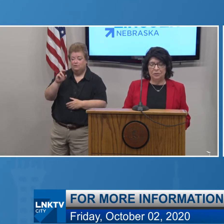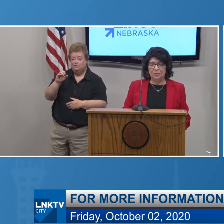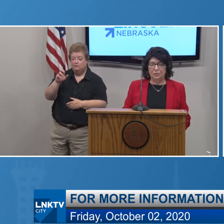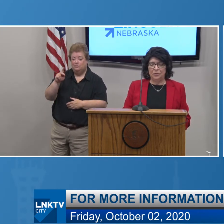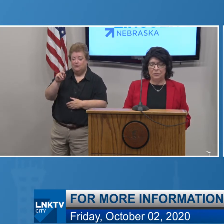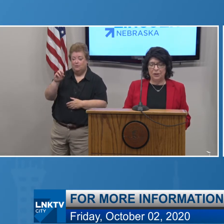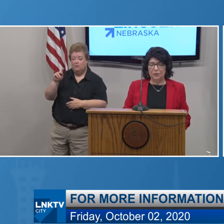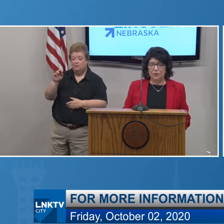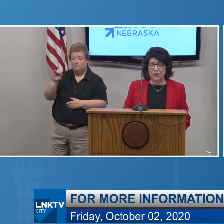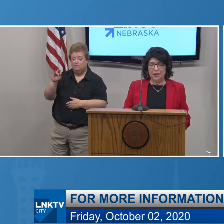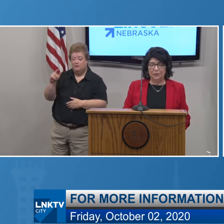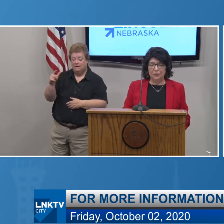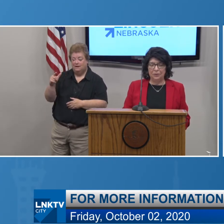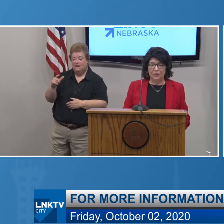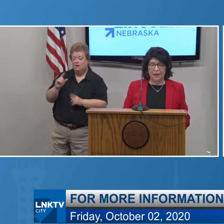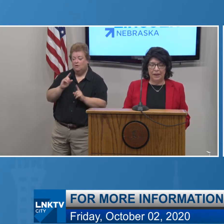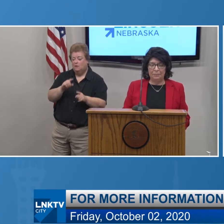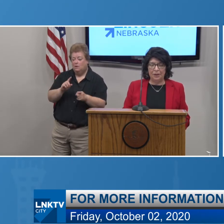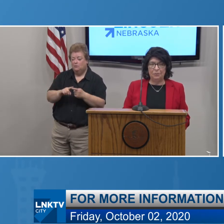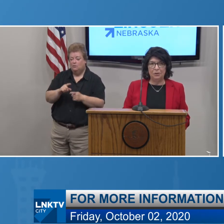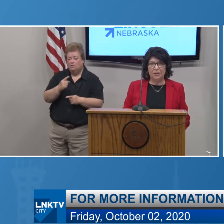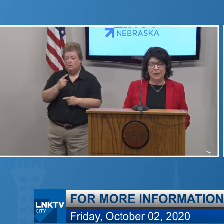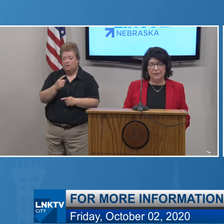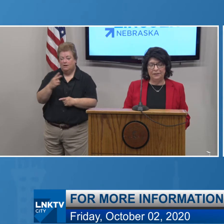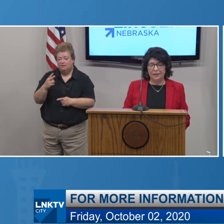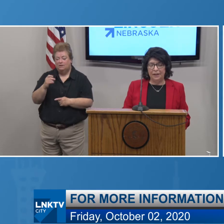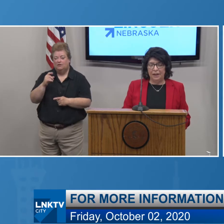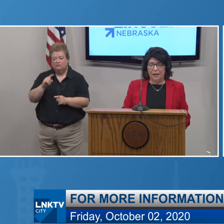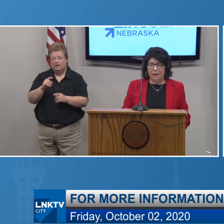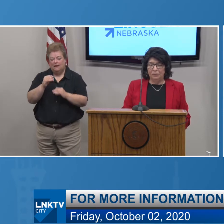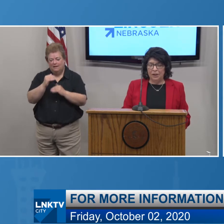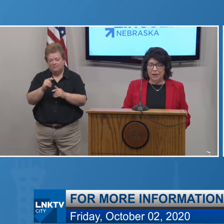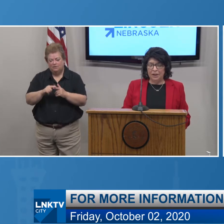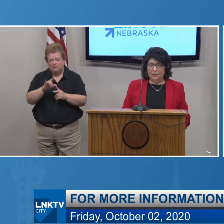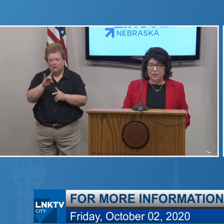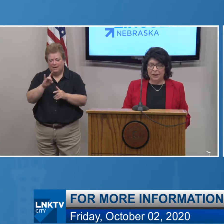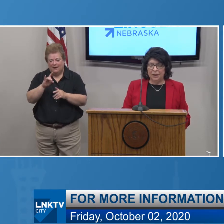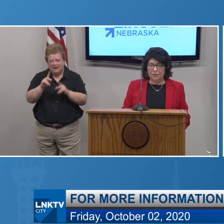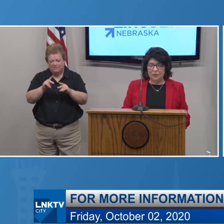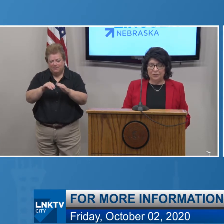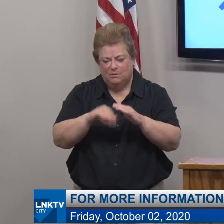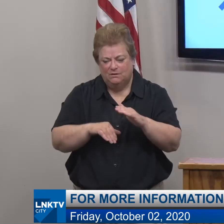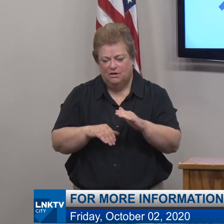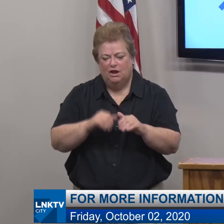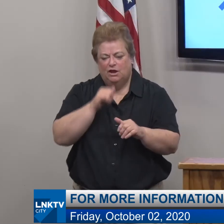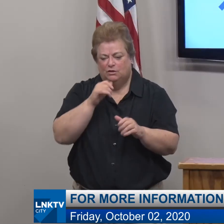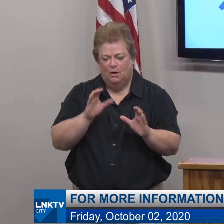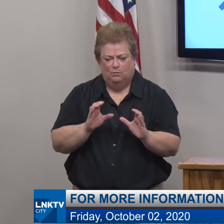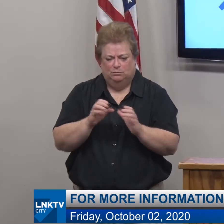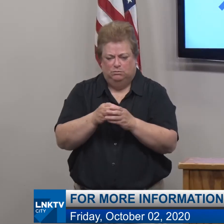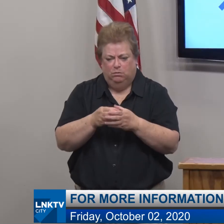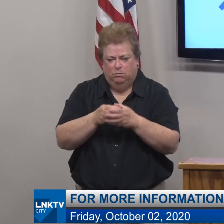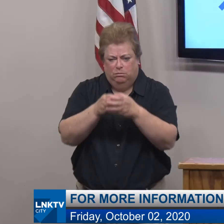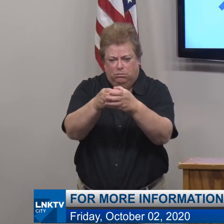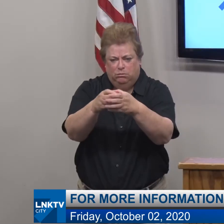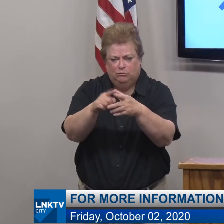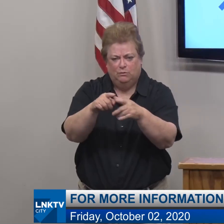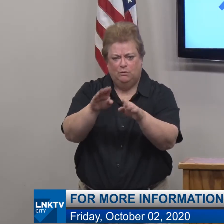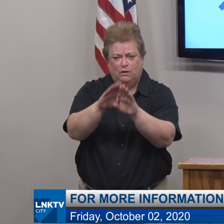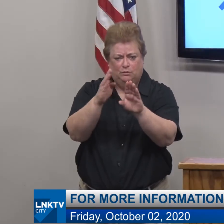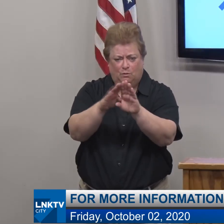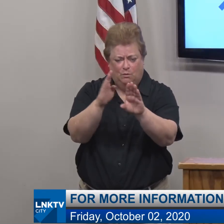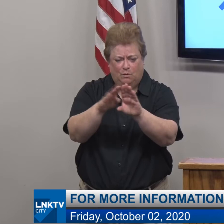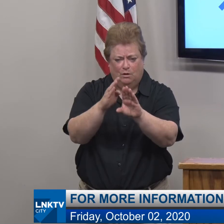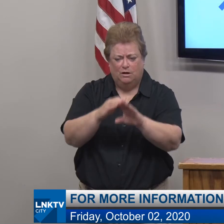trick-or-treat groups to 1 or 2 households, 8 people or less. Avoid clustering at doorsteps or anywhere else.